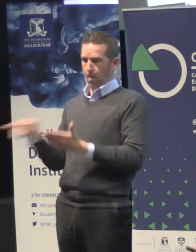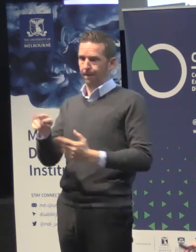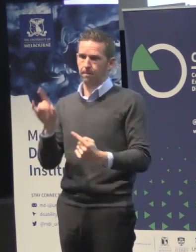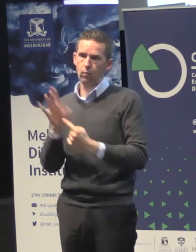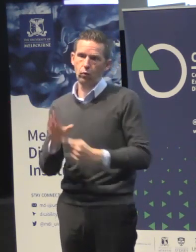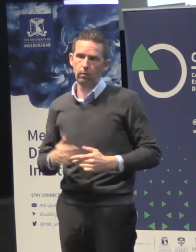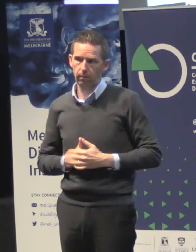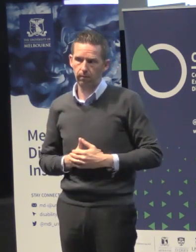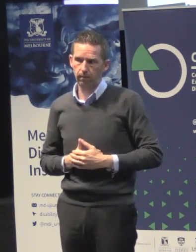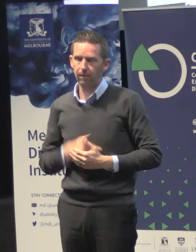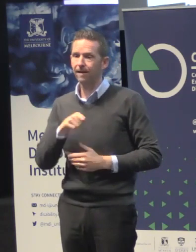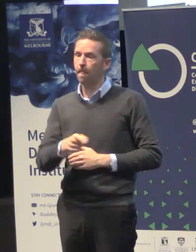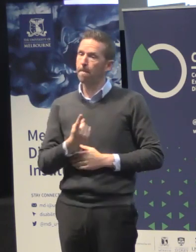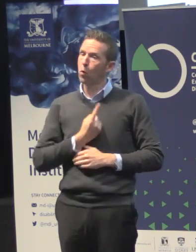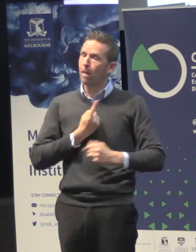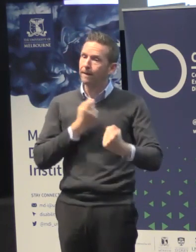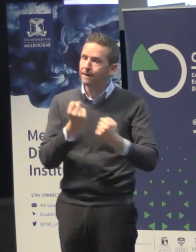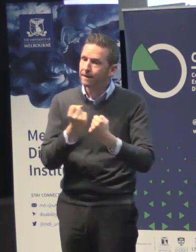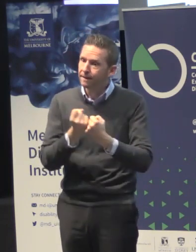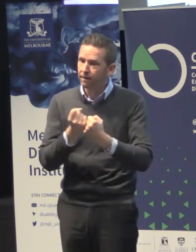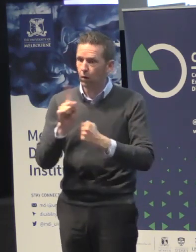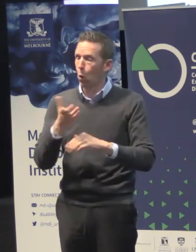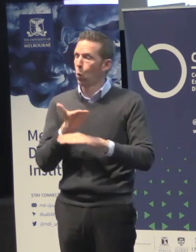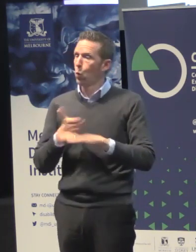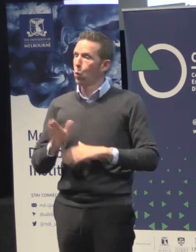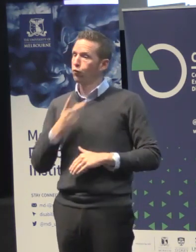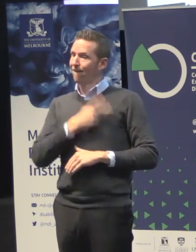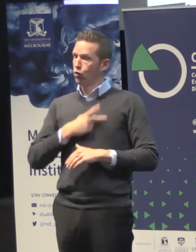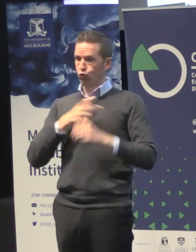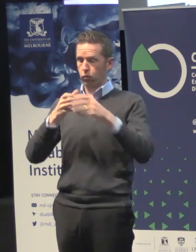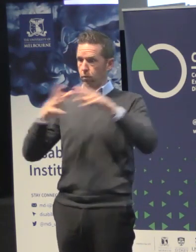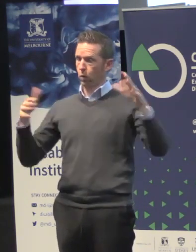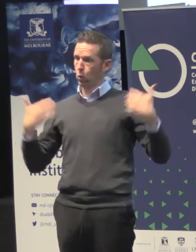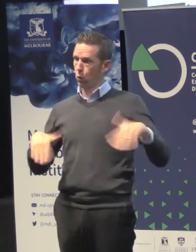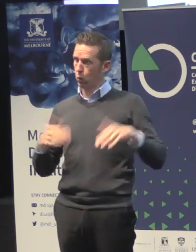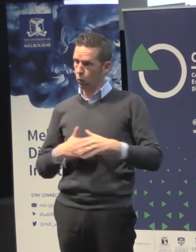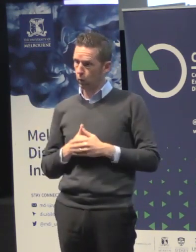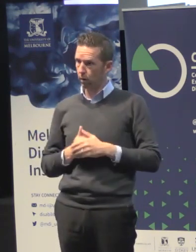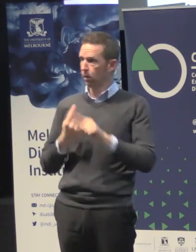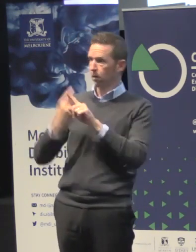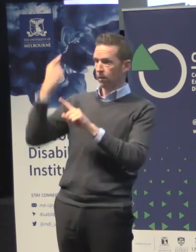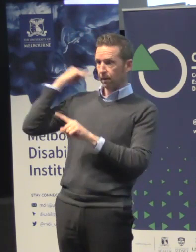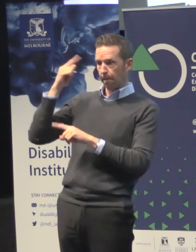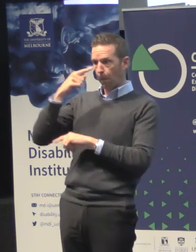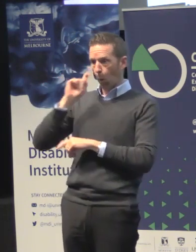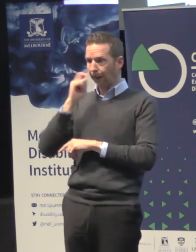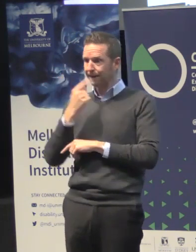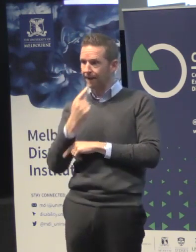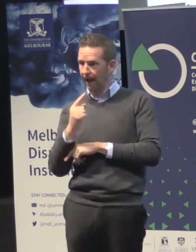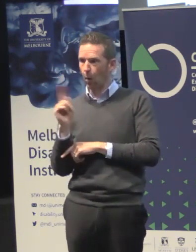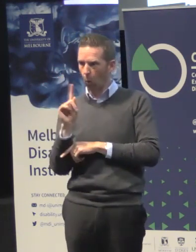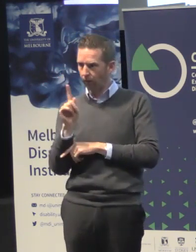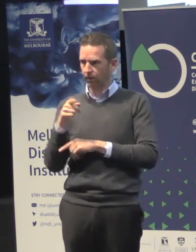And this personal assistant, a new profession, what Vic Finkelstein would have said, a new profession allied to the community,